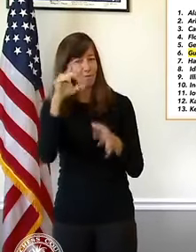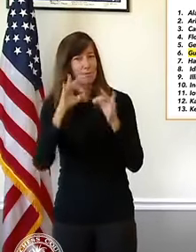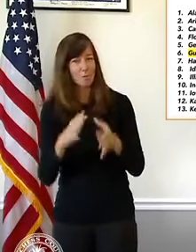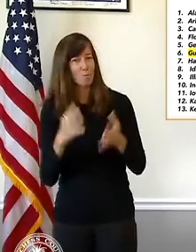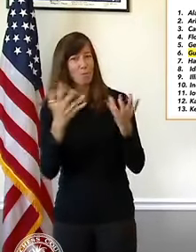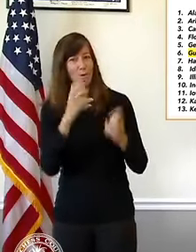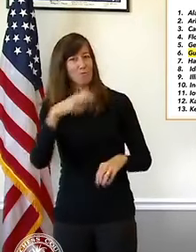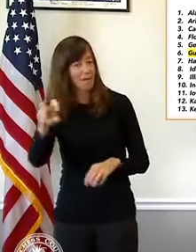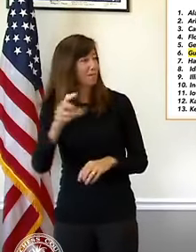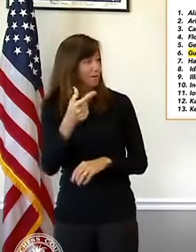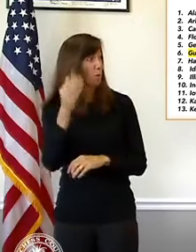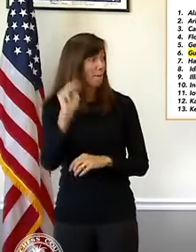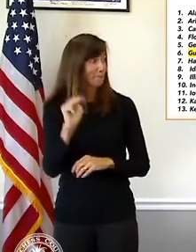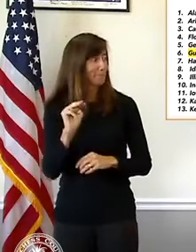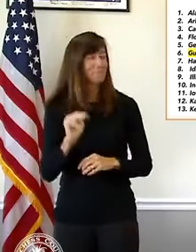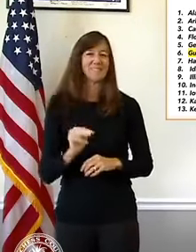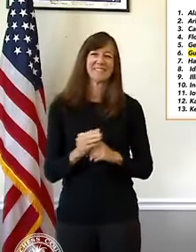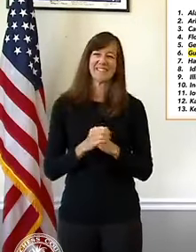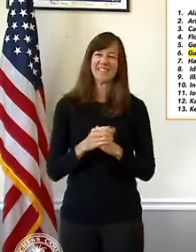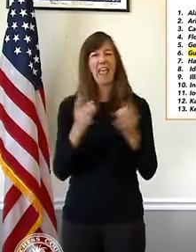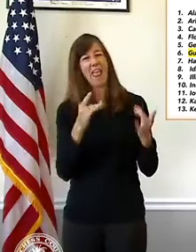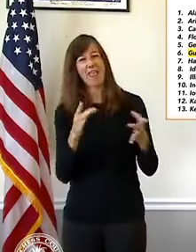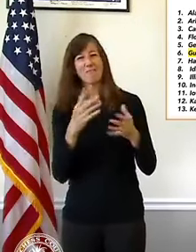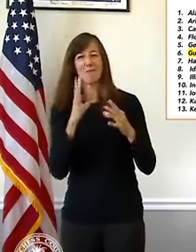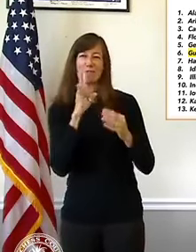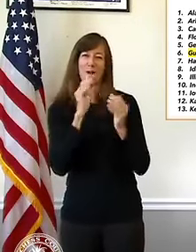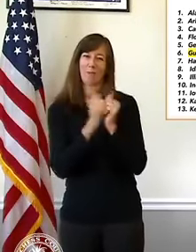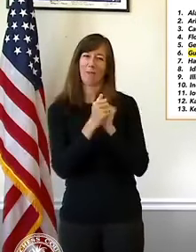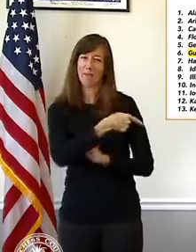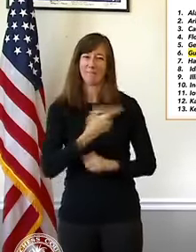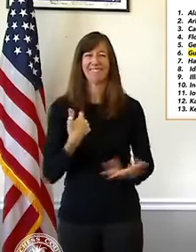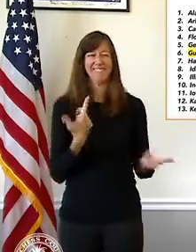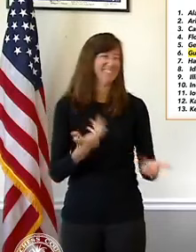Guam. They hate when I talk to them.